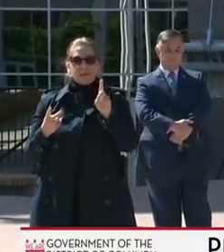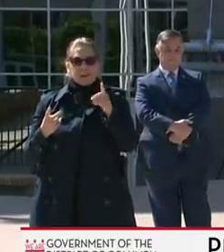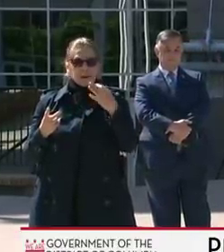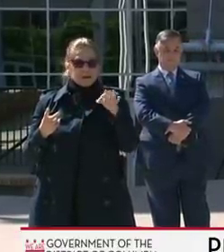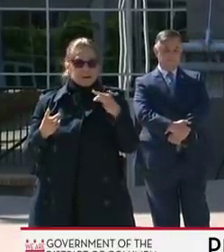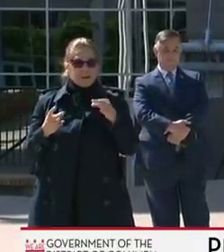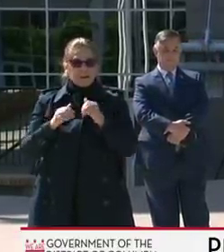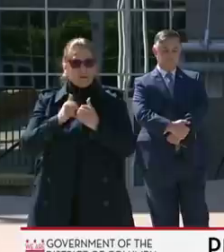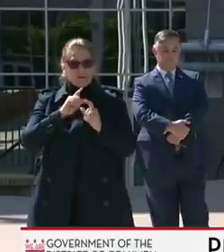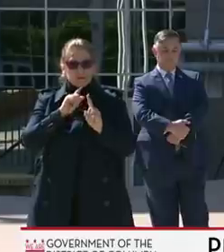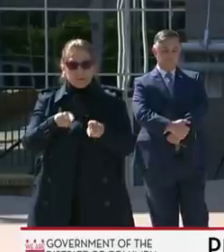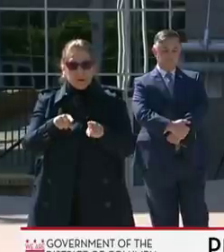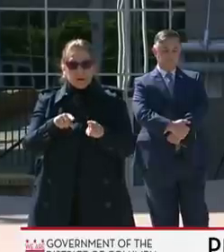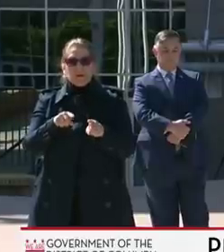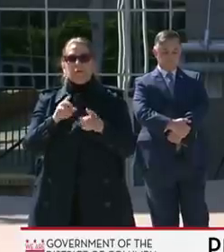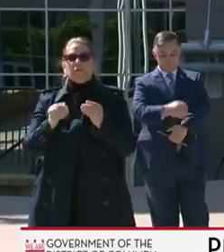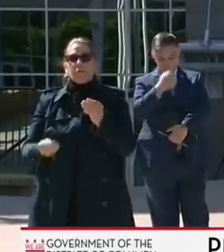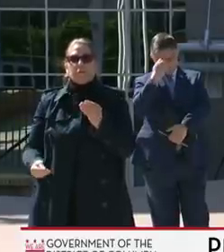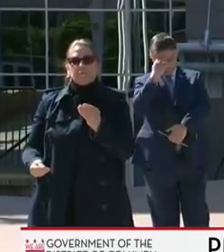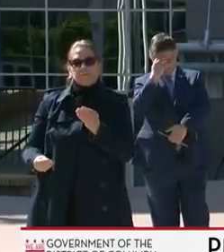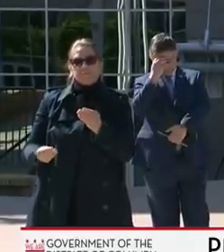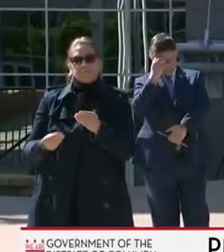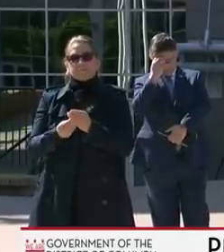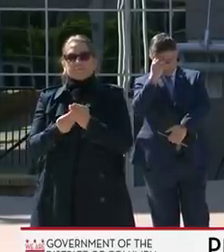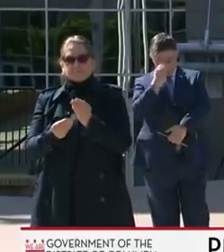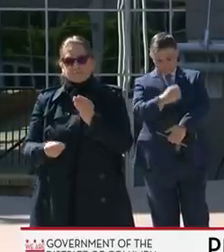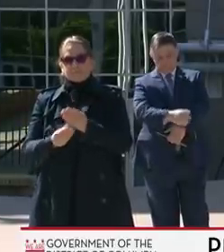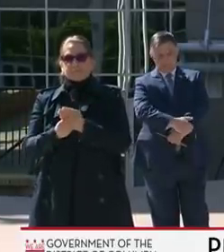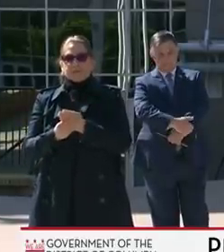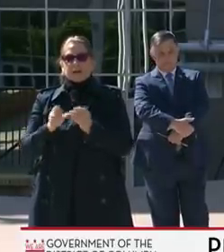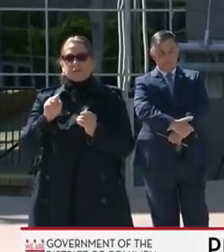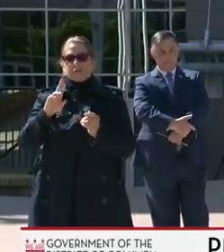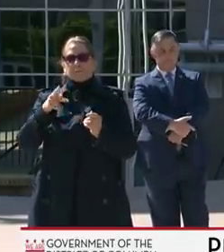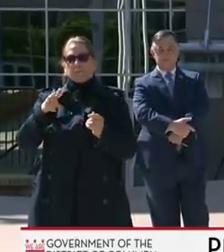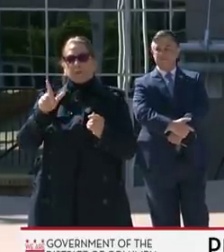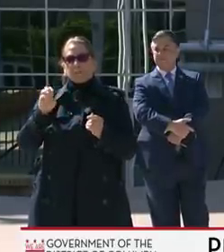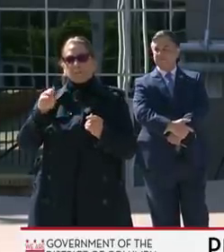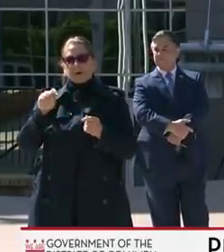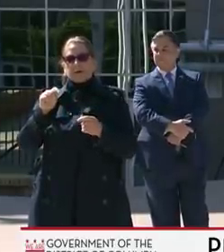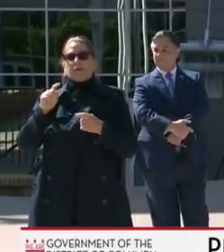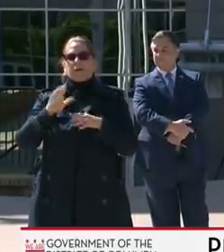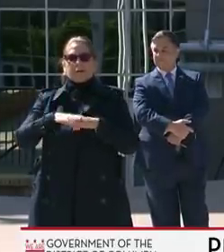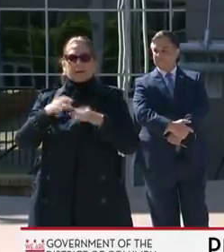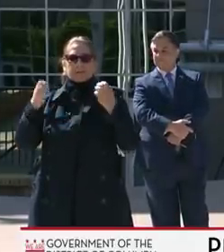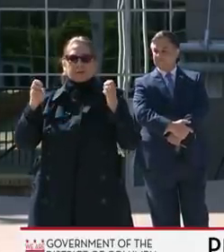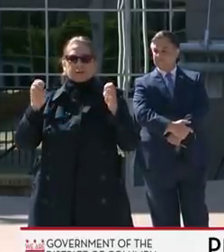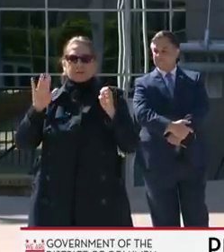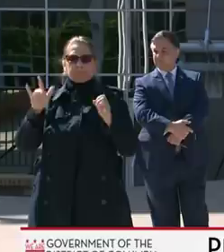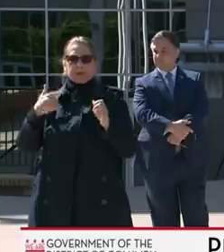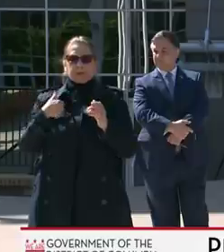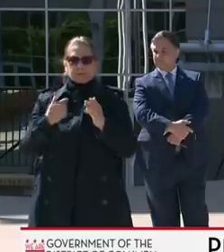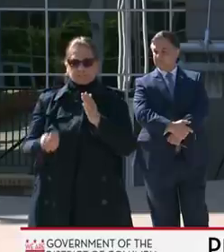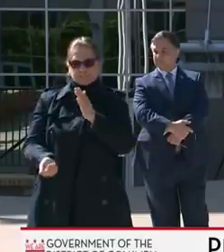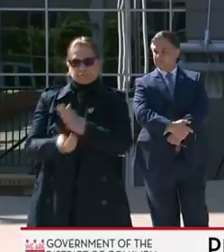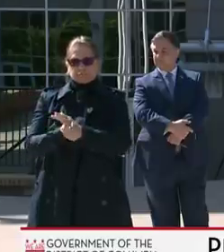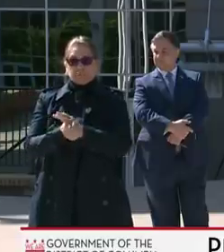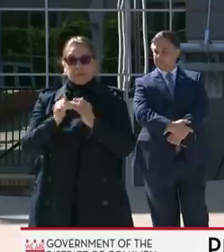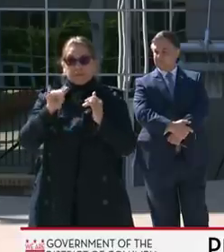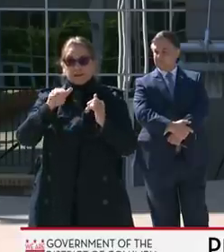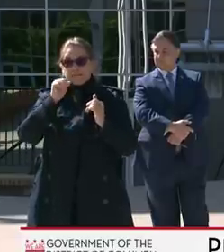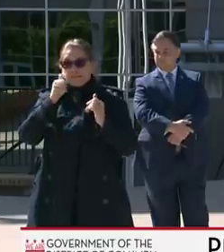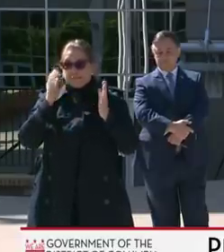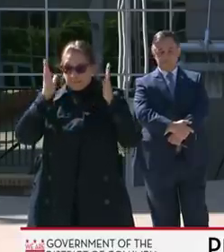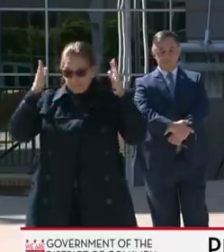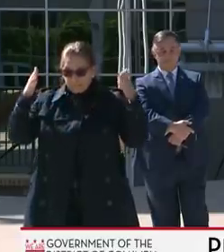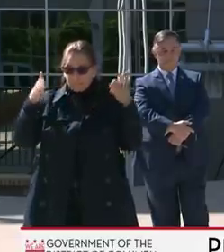Act. And that's where most of the attention has been and will be. Let me speak to